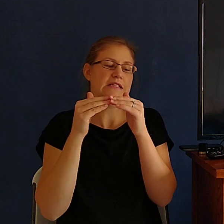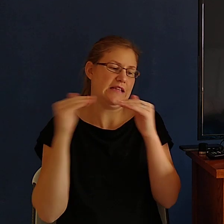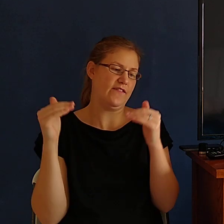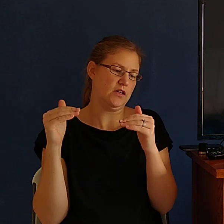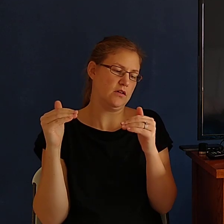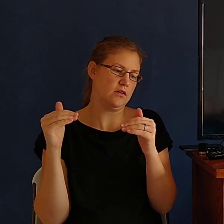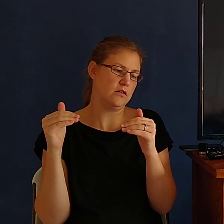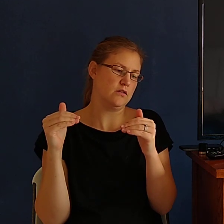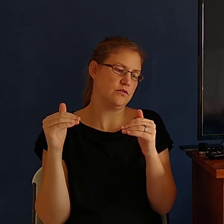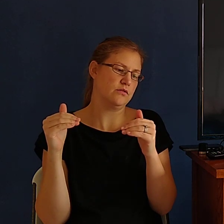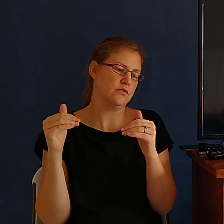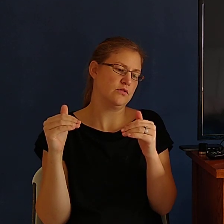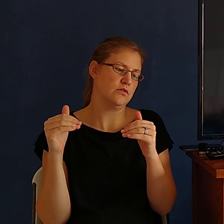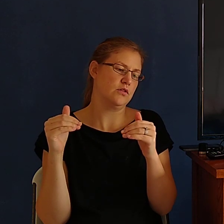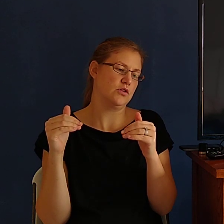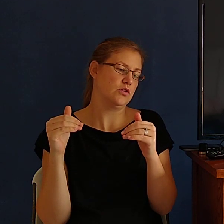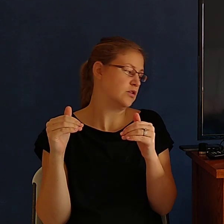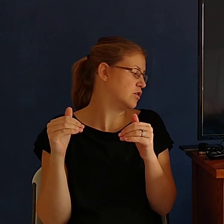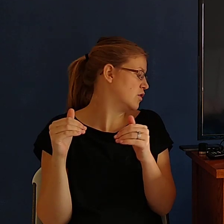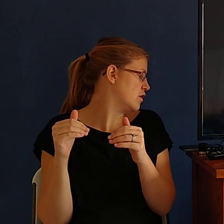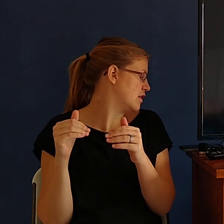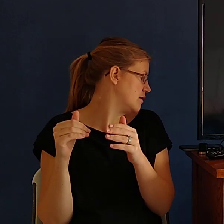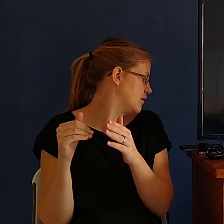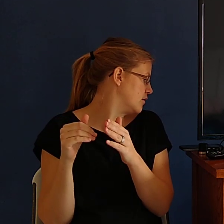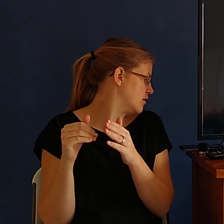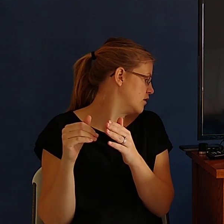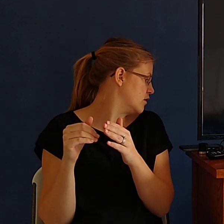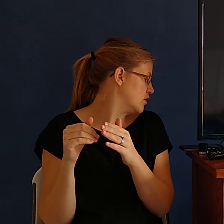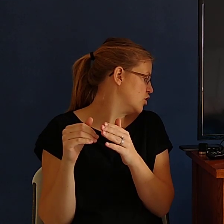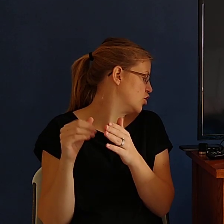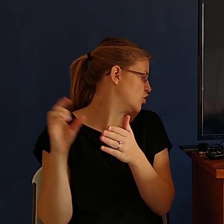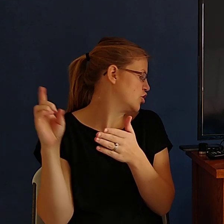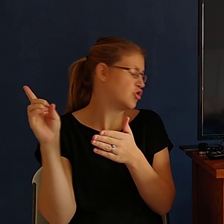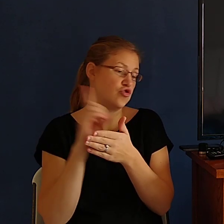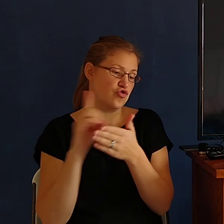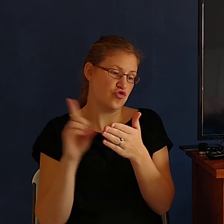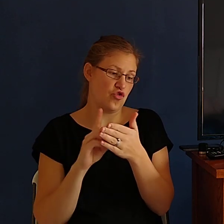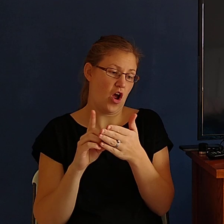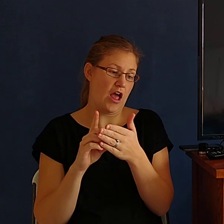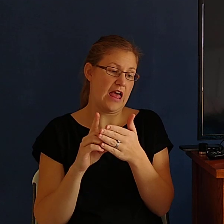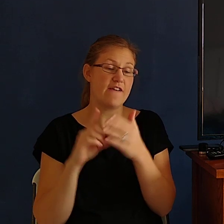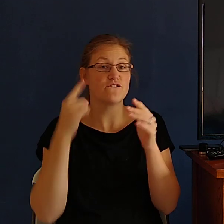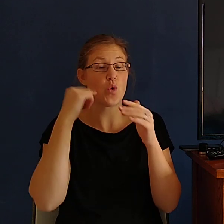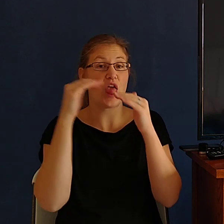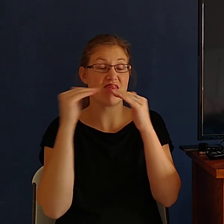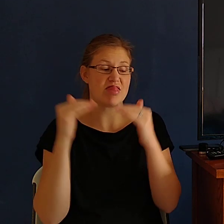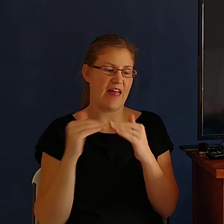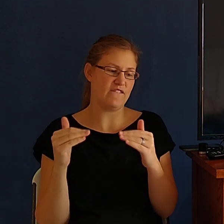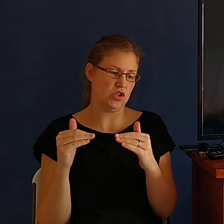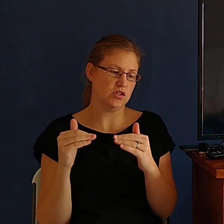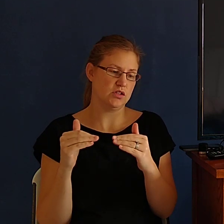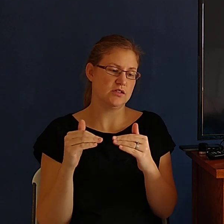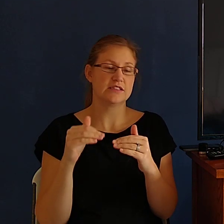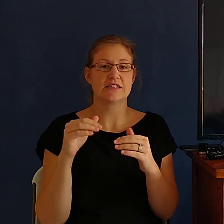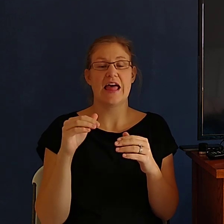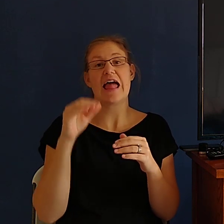it in terms of levels. A, okay, at level 0,